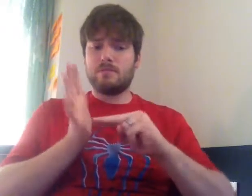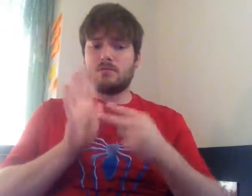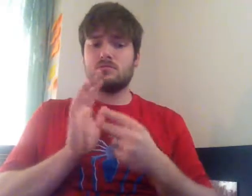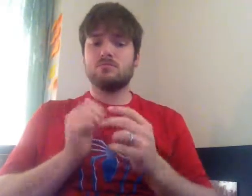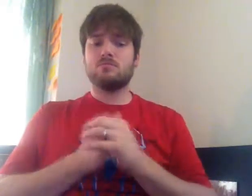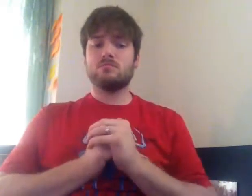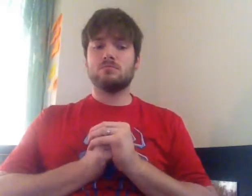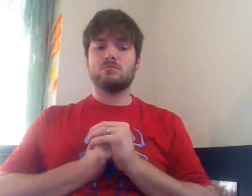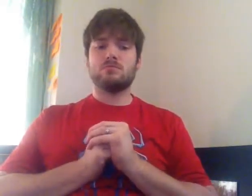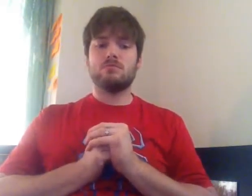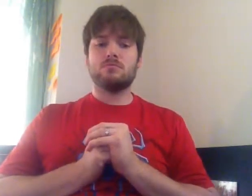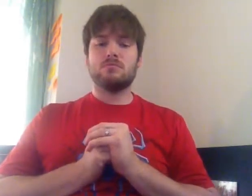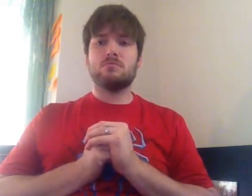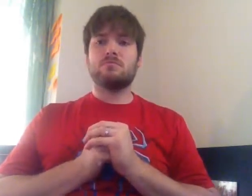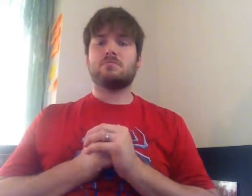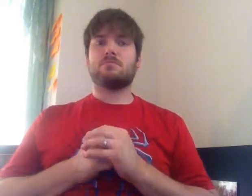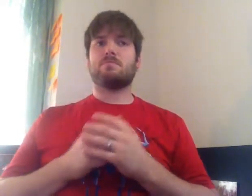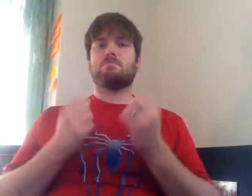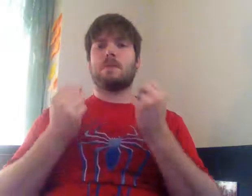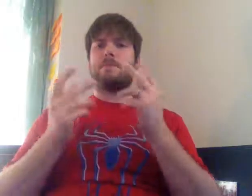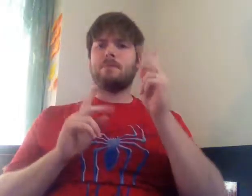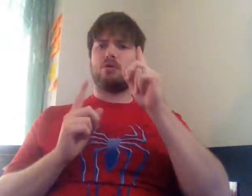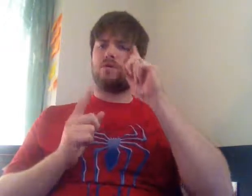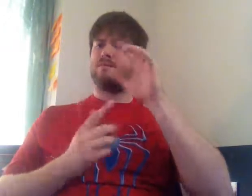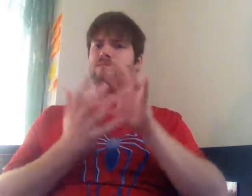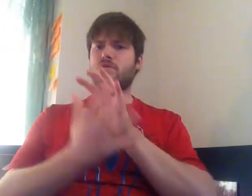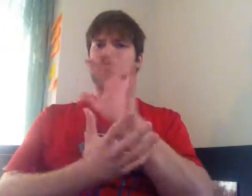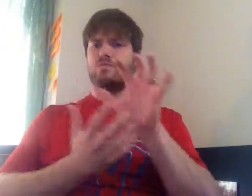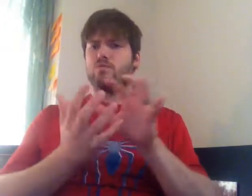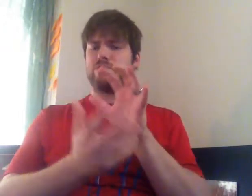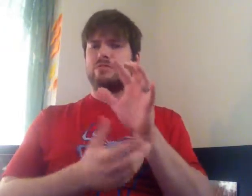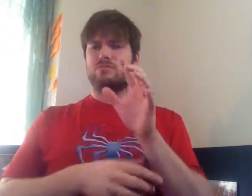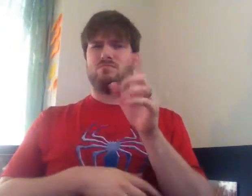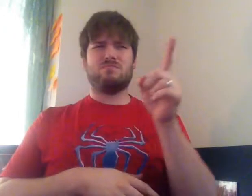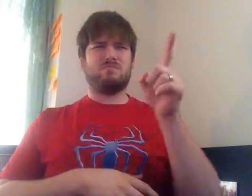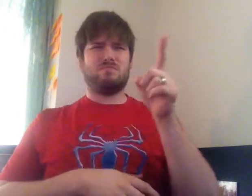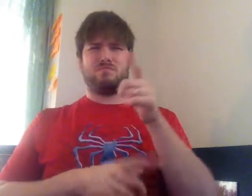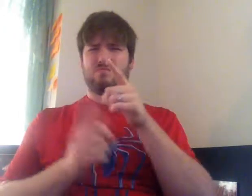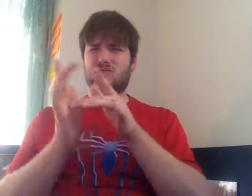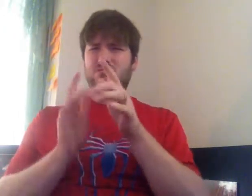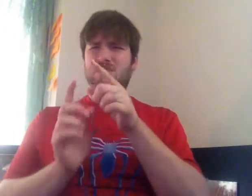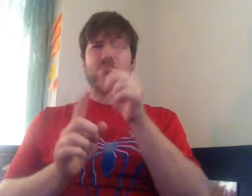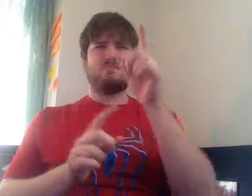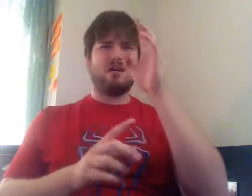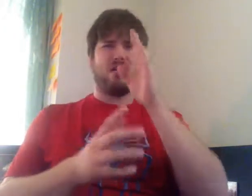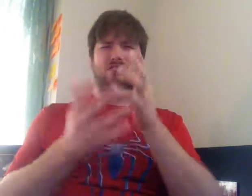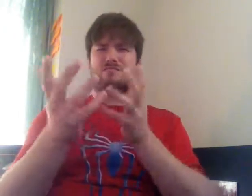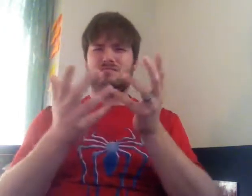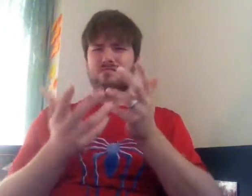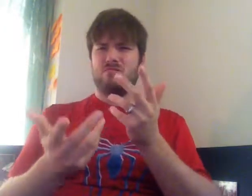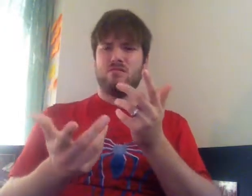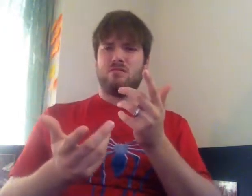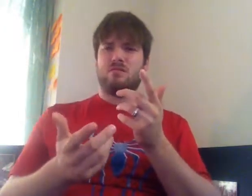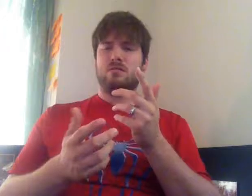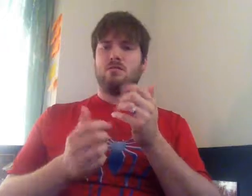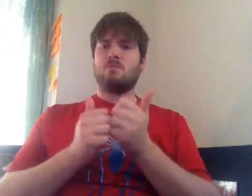time. The Skyway Bridge, the Sunshine Skyway Bridge, still closed because of high winds there. All right, let's focus in on what is happening there